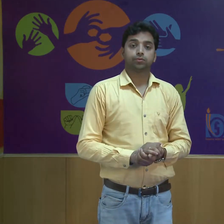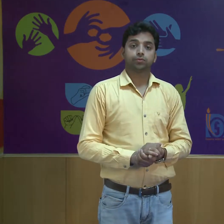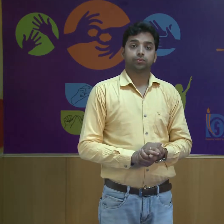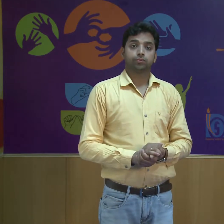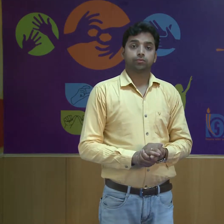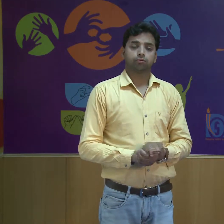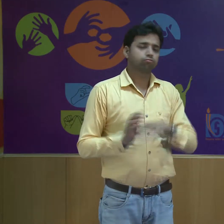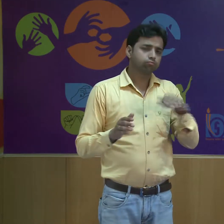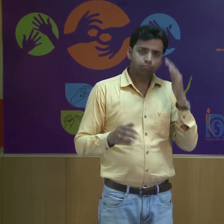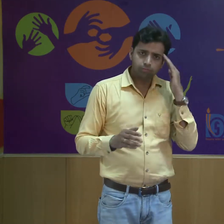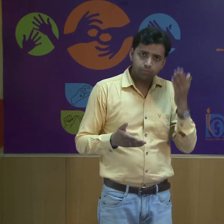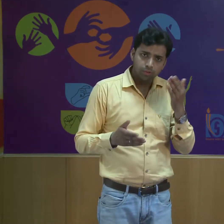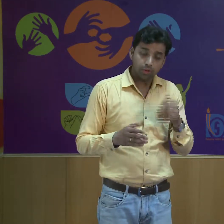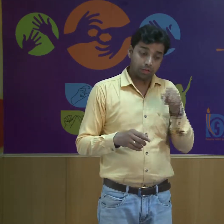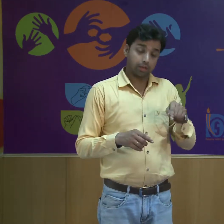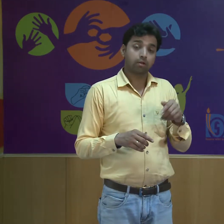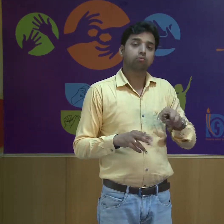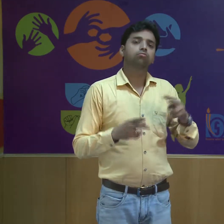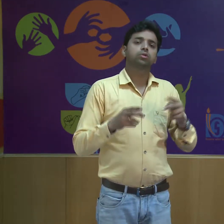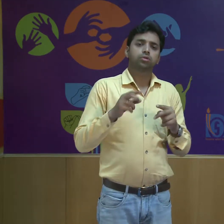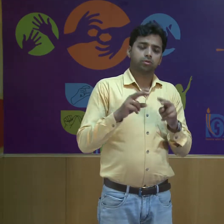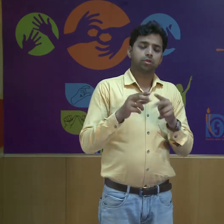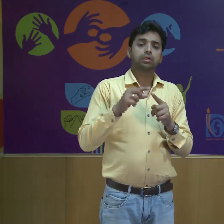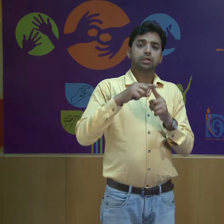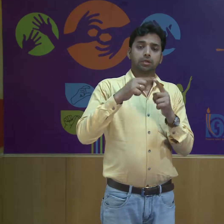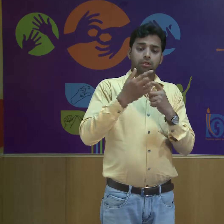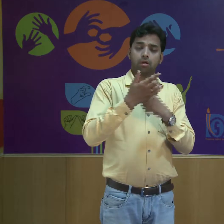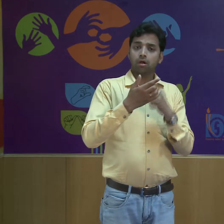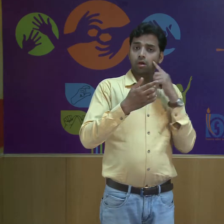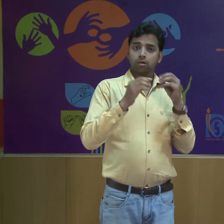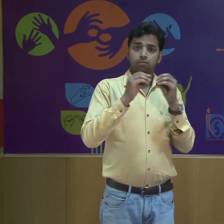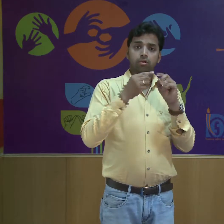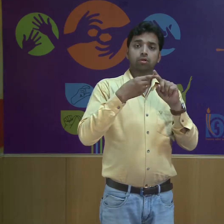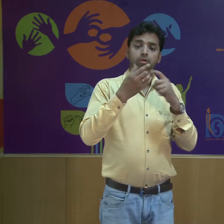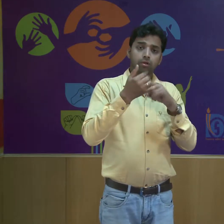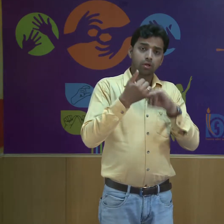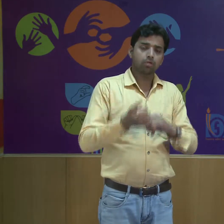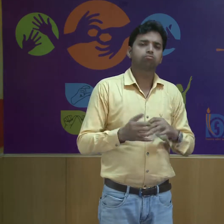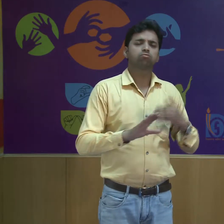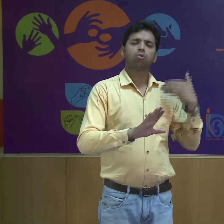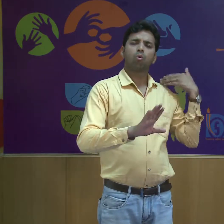Do you know that many tribes have been living in India for a long time?